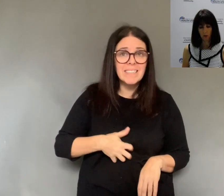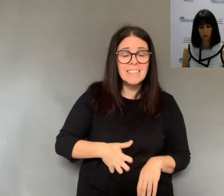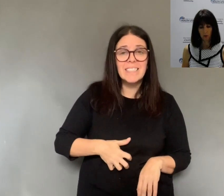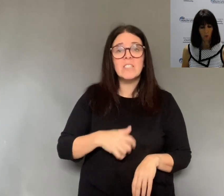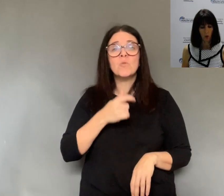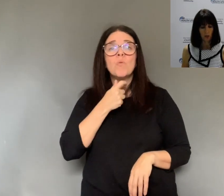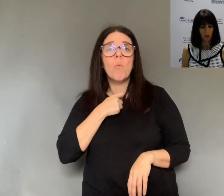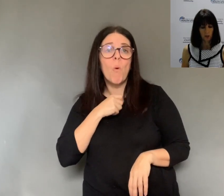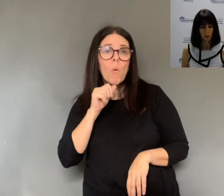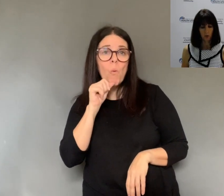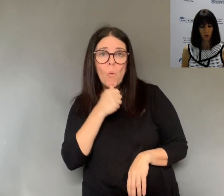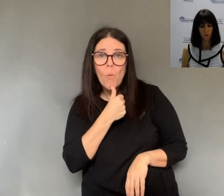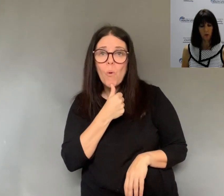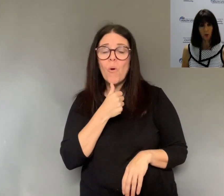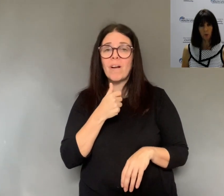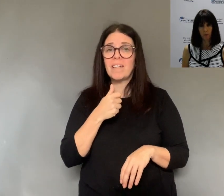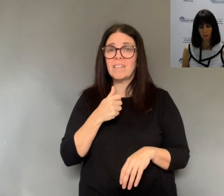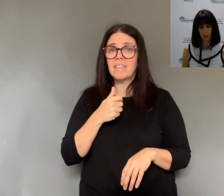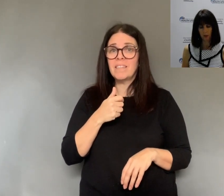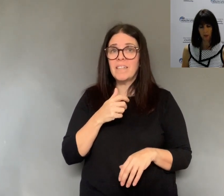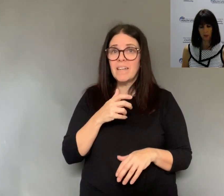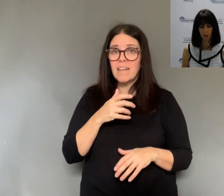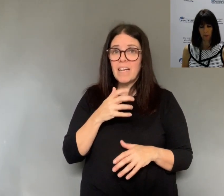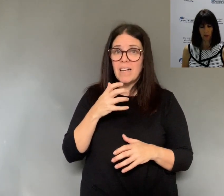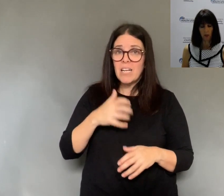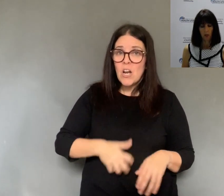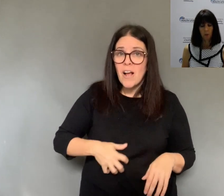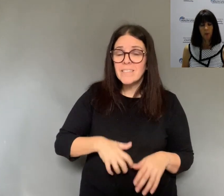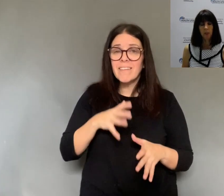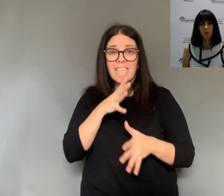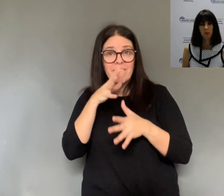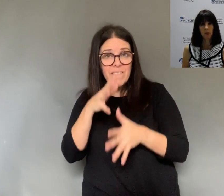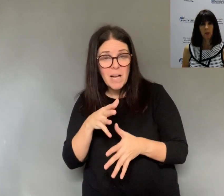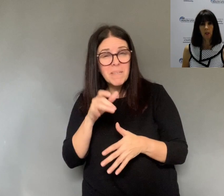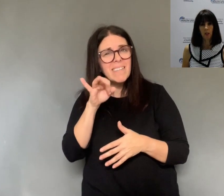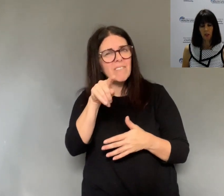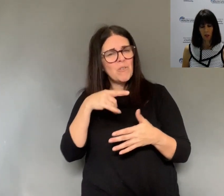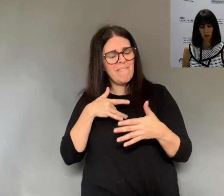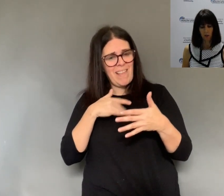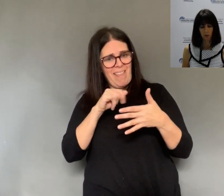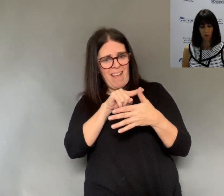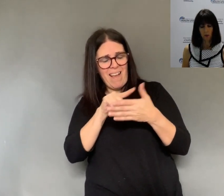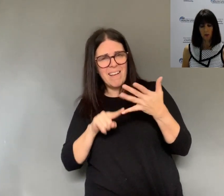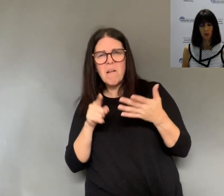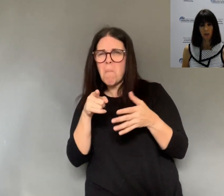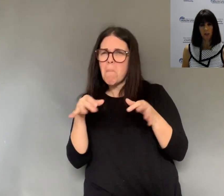provider, walk-in clinic, or virtual medical assessment, please visit